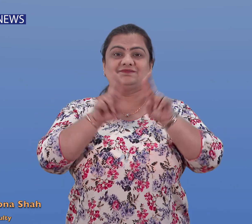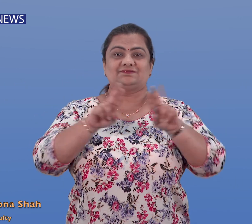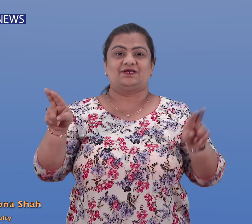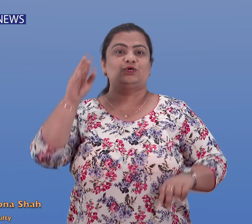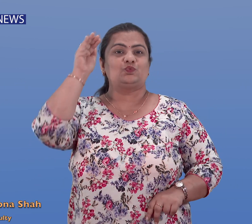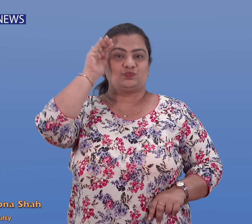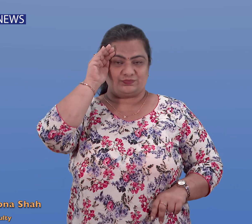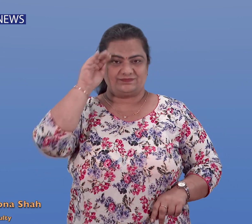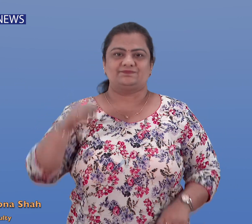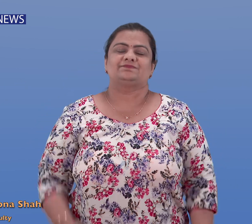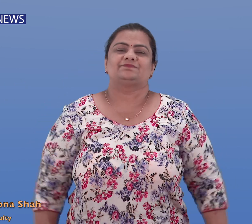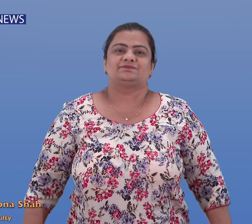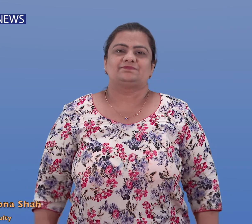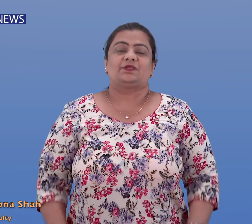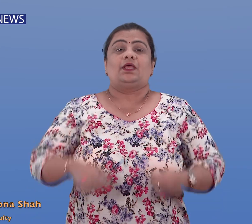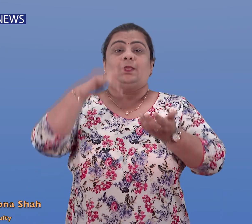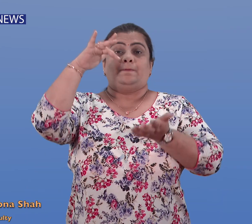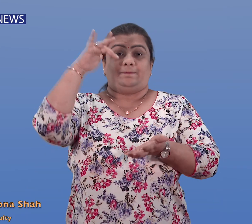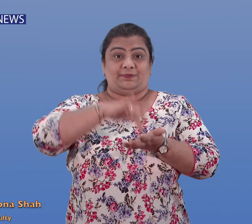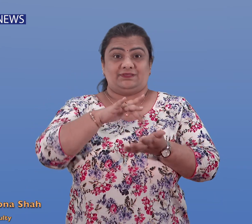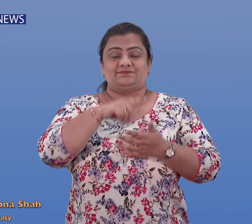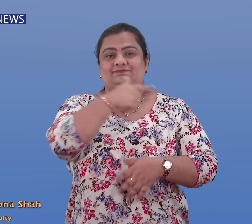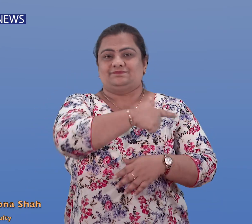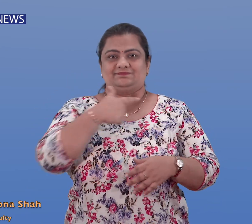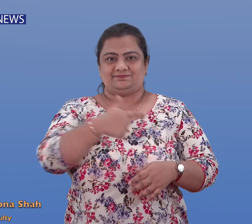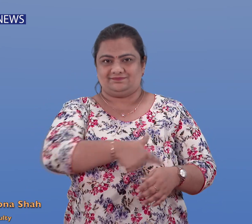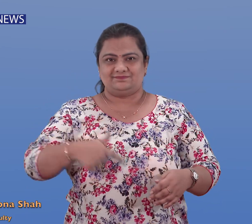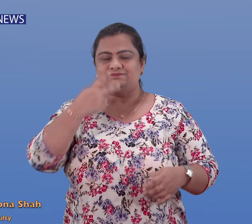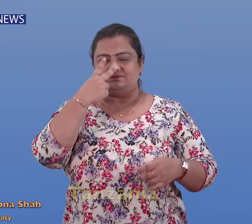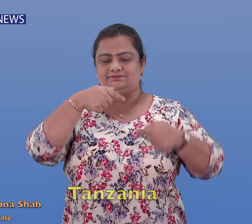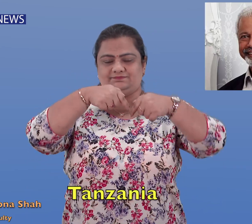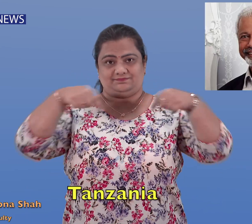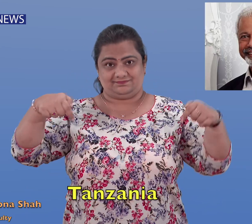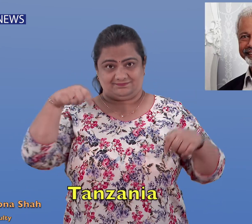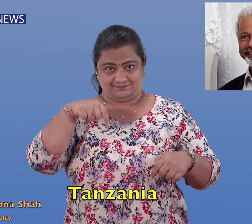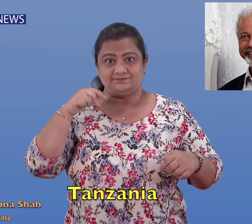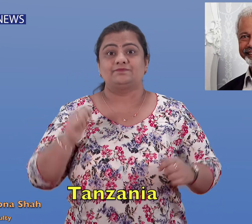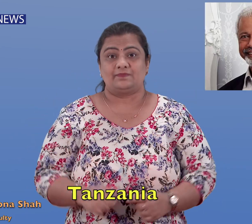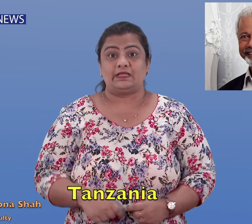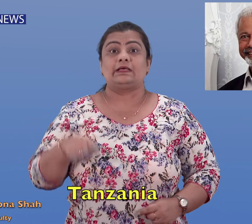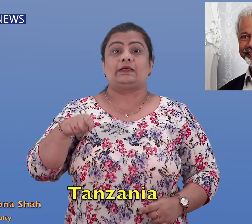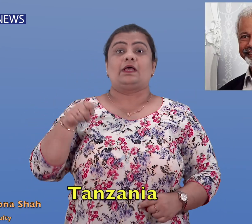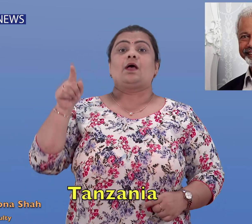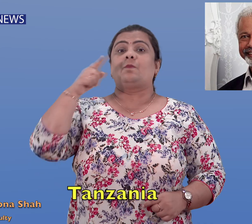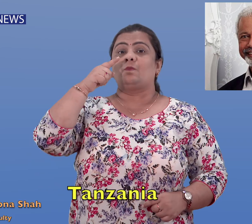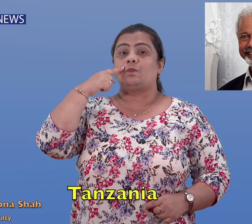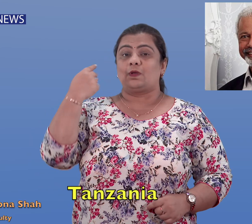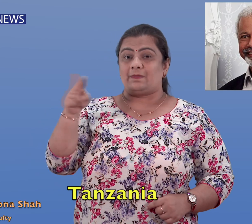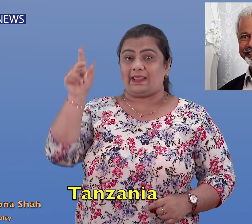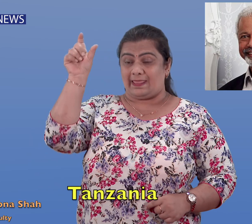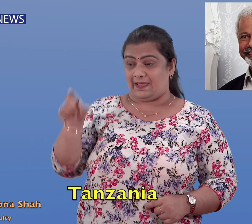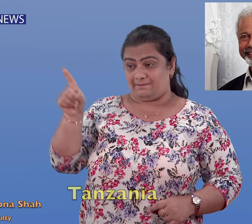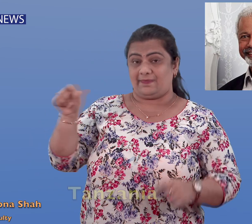Over to international news. Tanzanian born novelist Abdul Razak Gurna, whose work focuses on